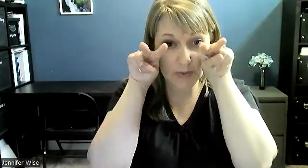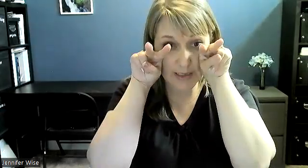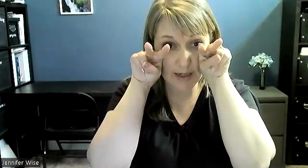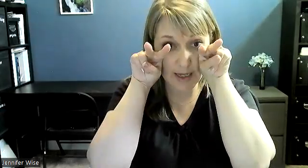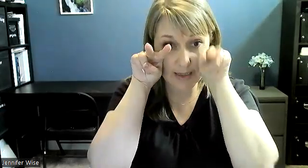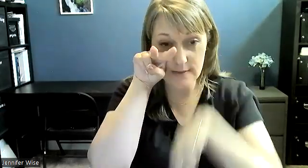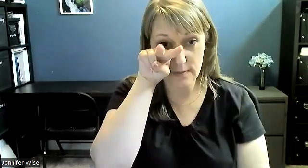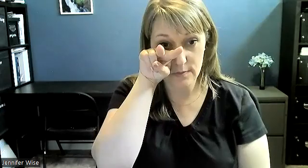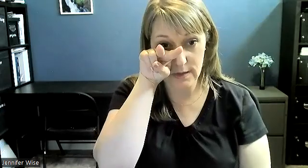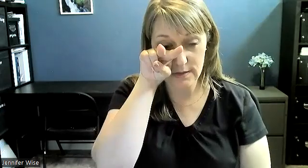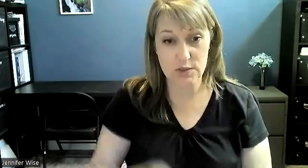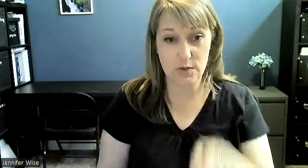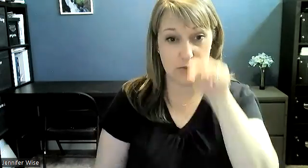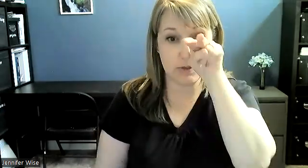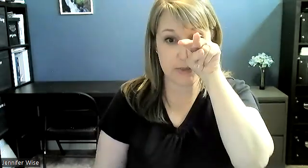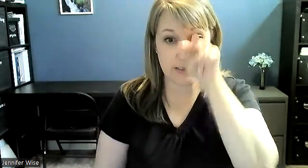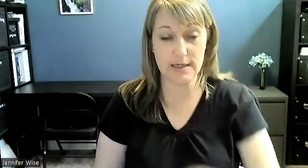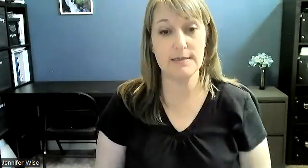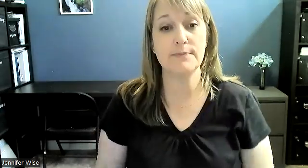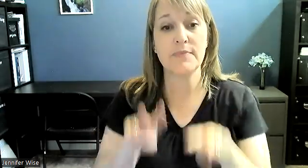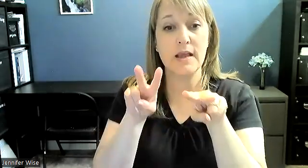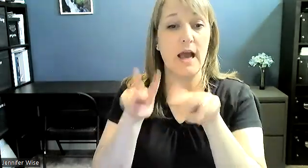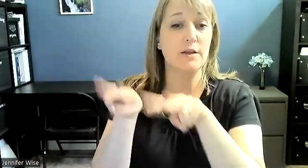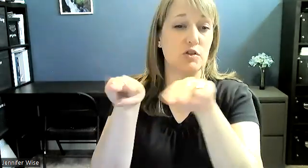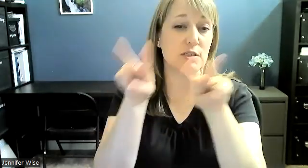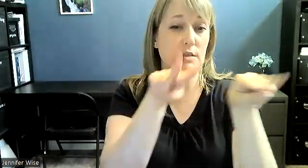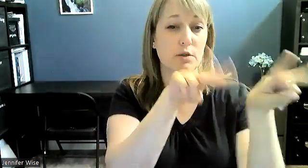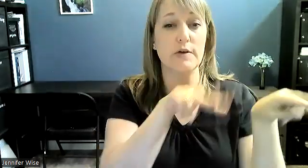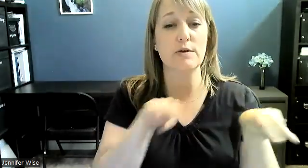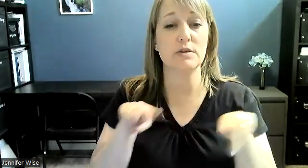represent eyes. Well, each one represents eyes. And you just look around.